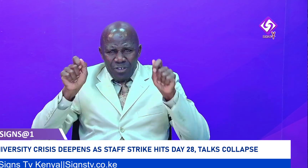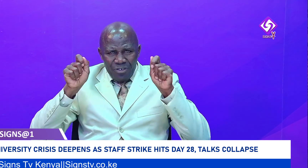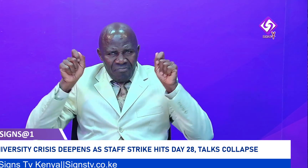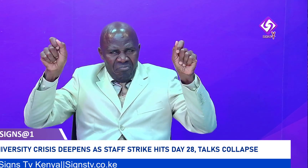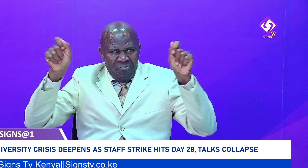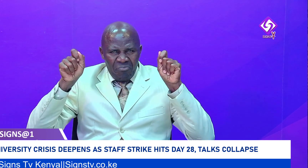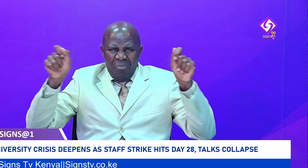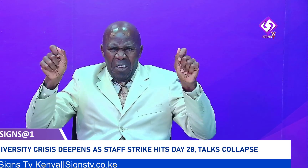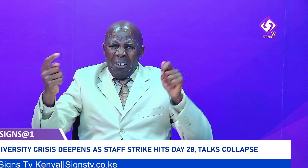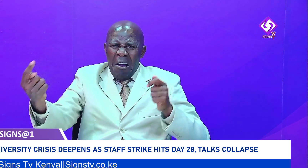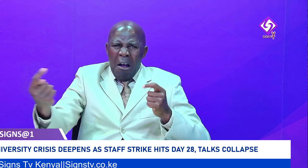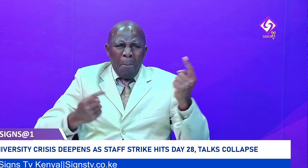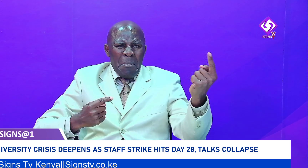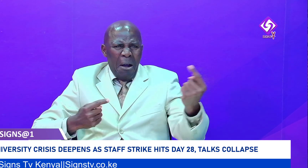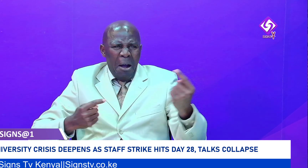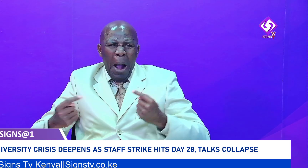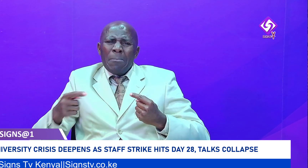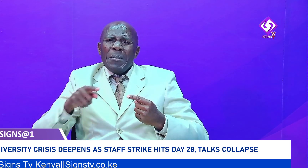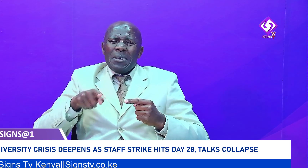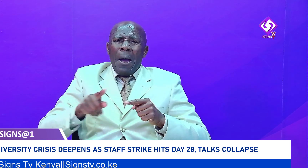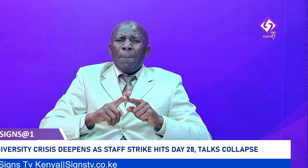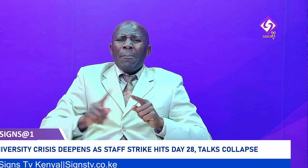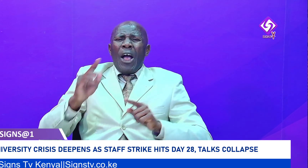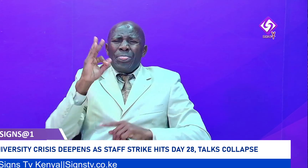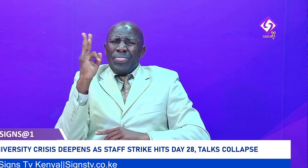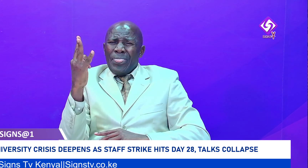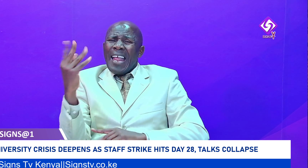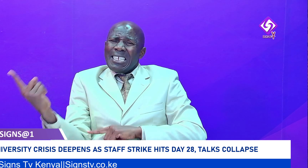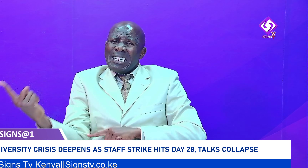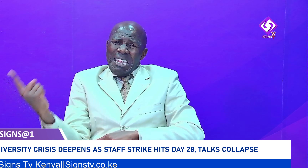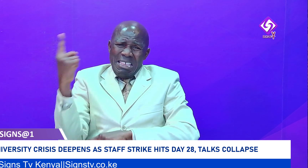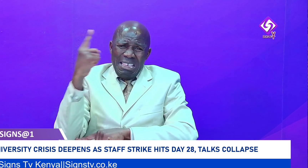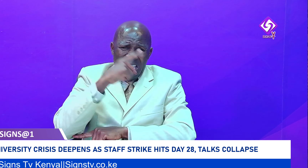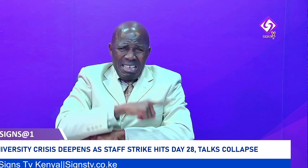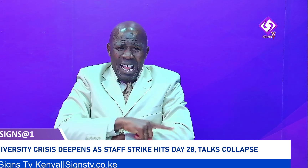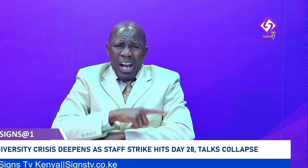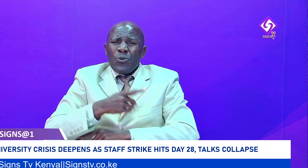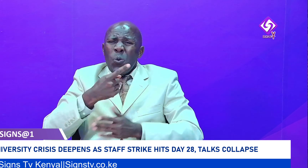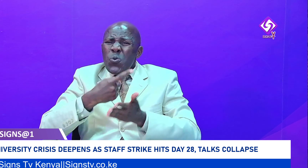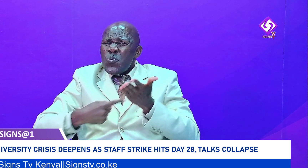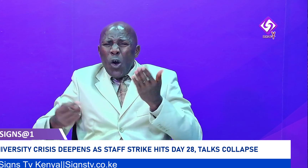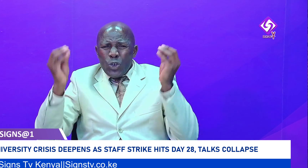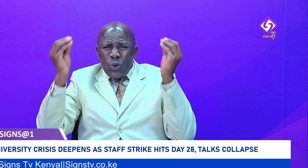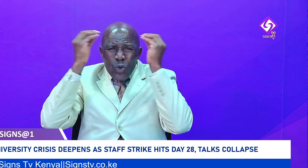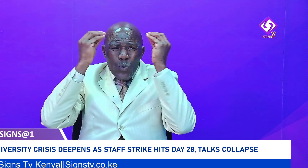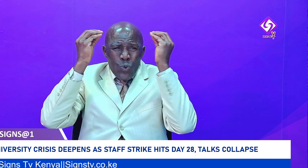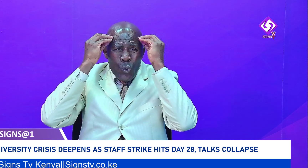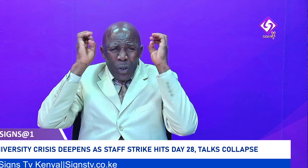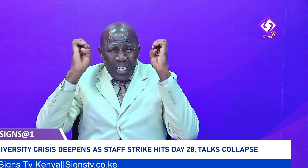The continuation of the strike comes despite 3 days of what the Education Cabinet